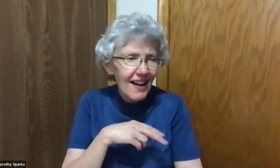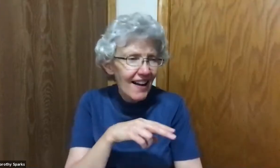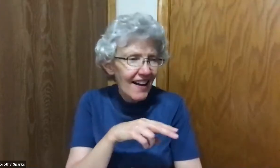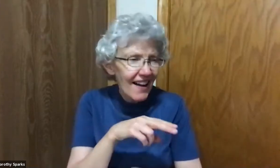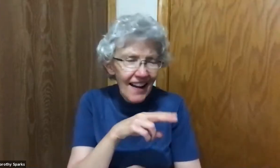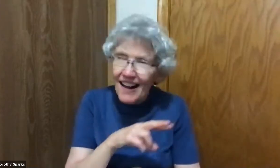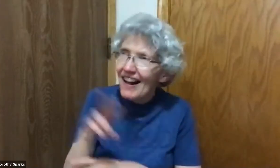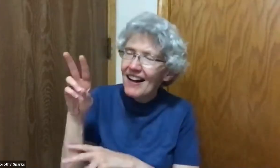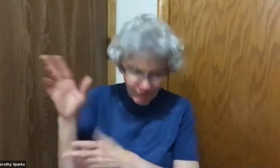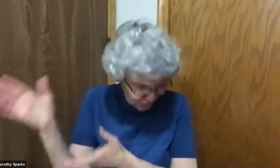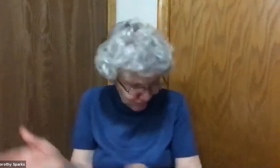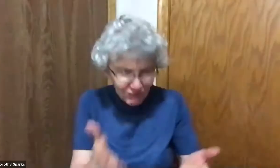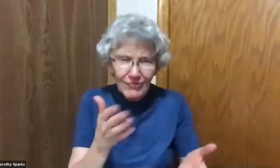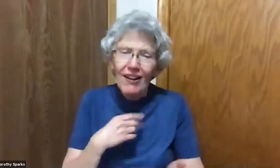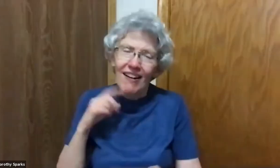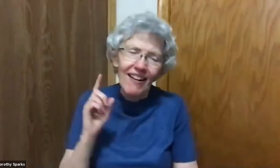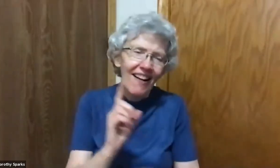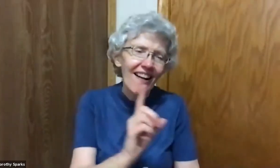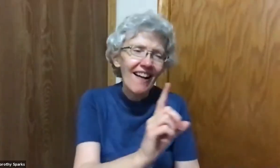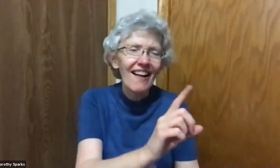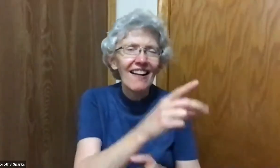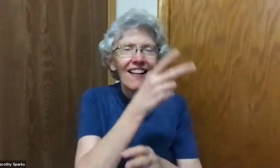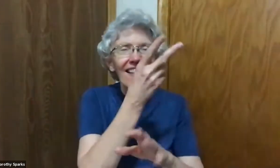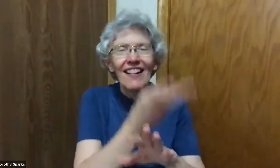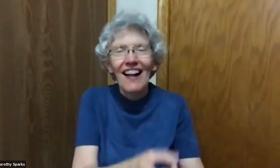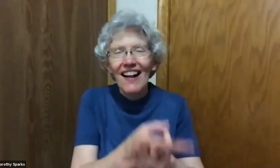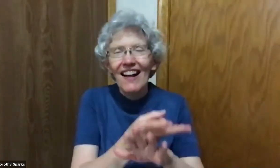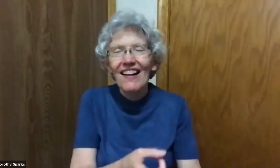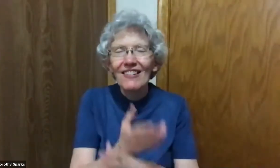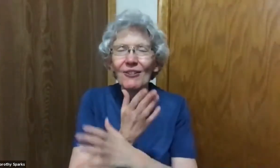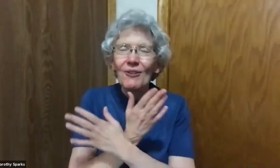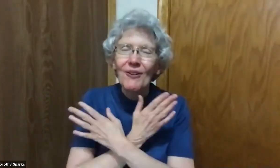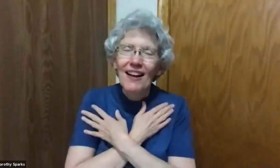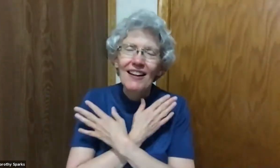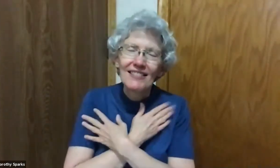God will help me to lie down in green meadows.